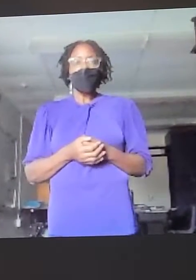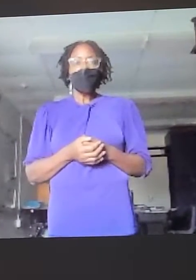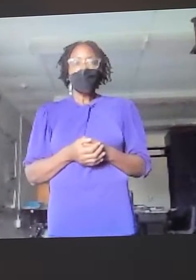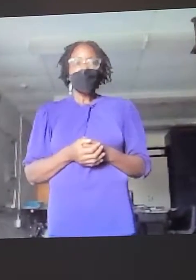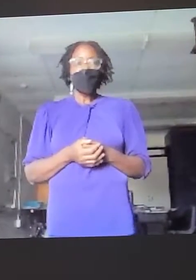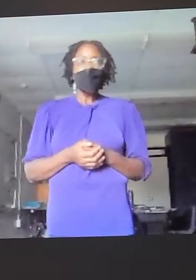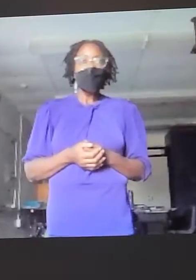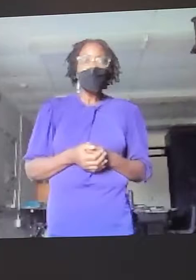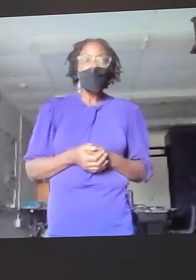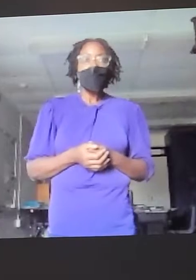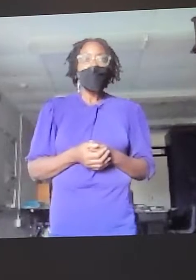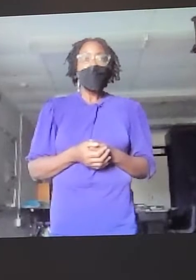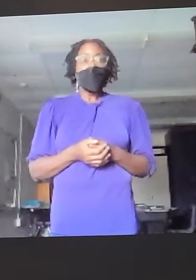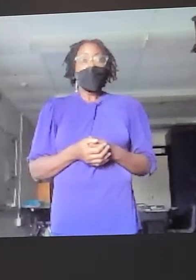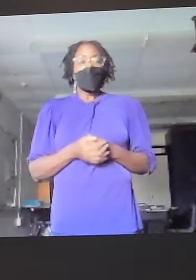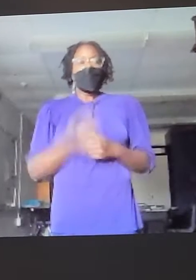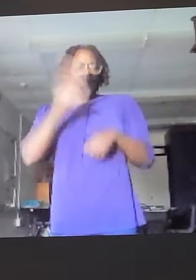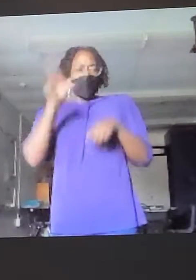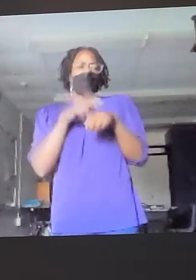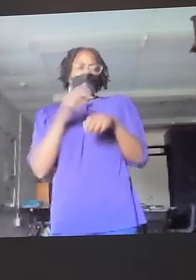But of course, I was kind of scared.